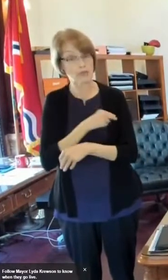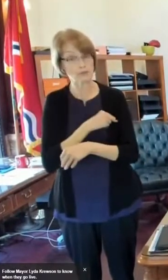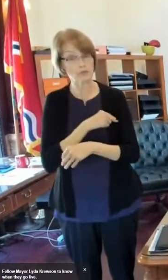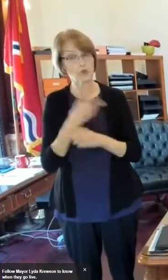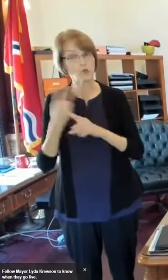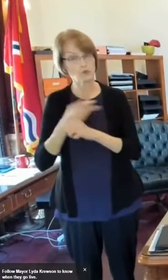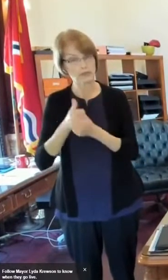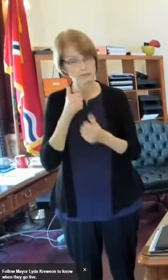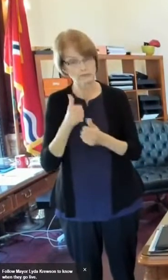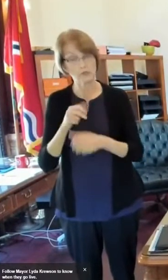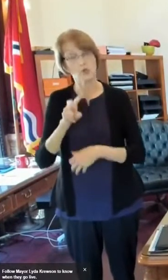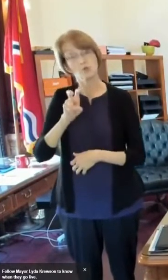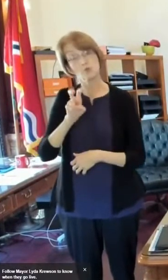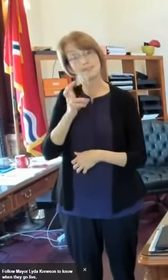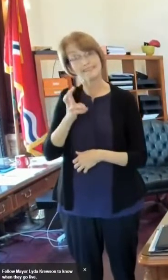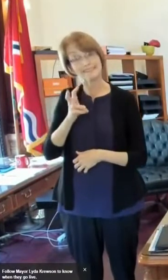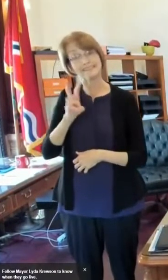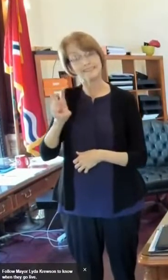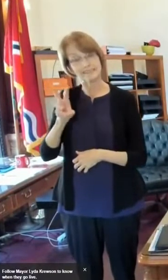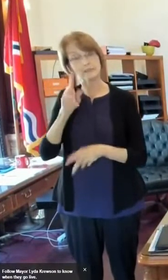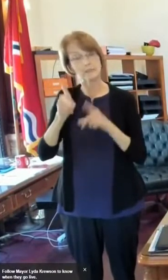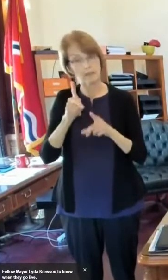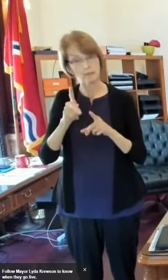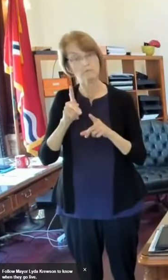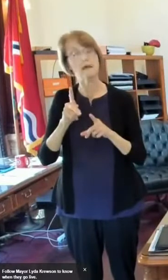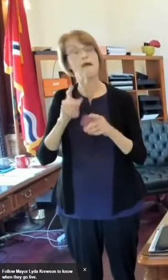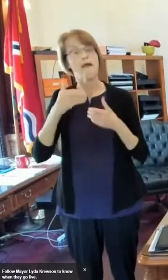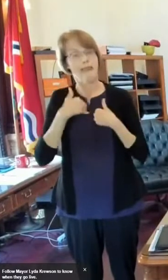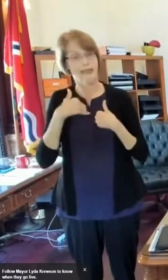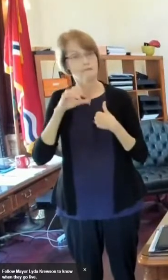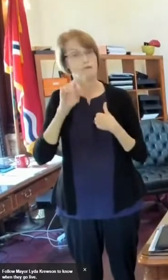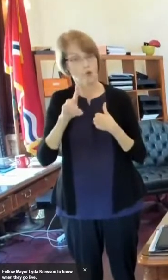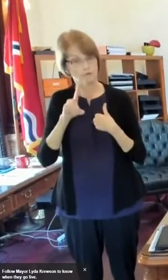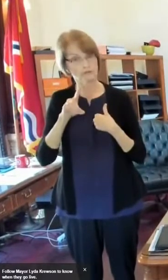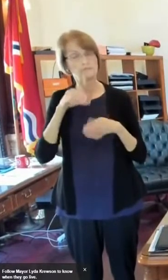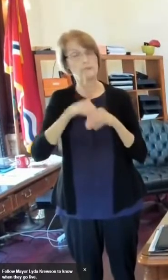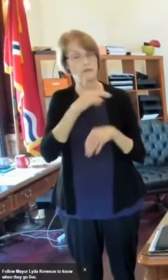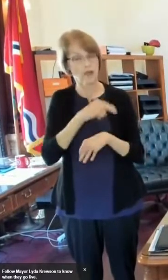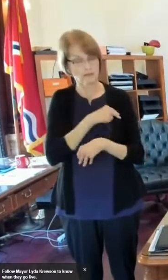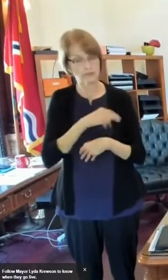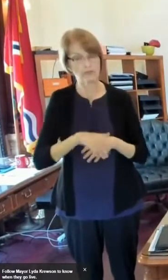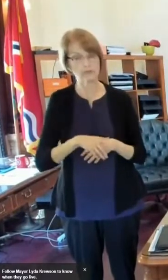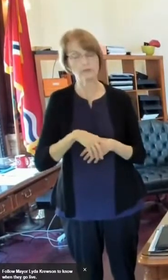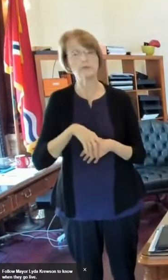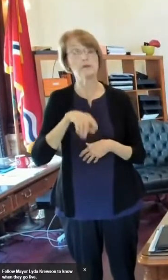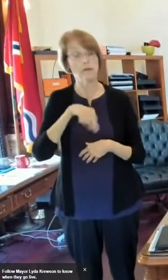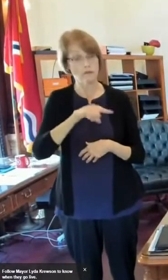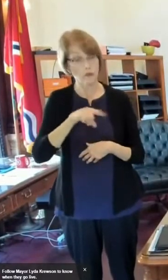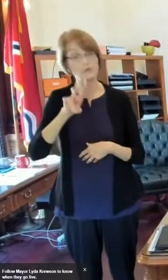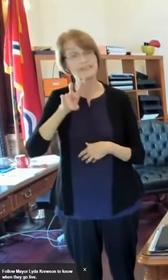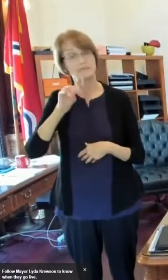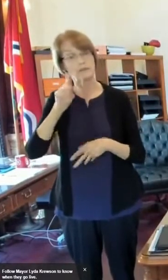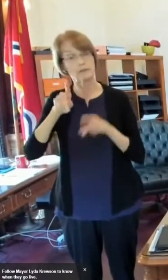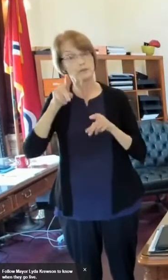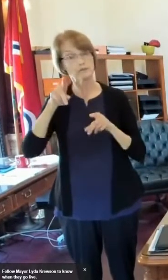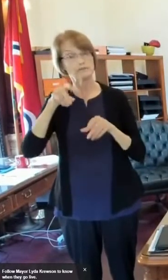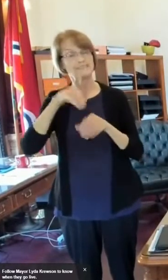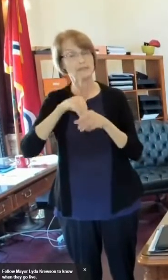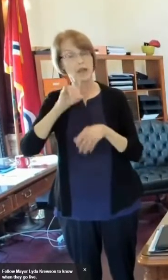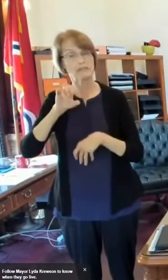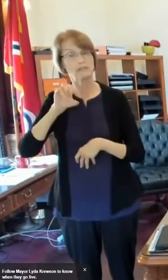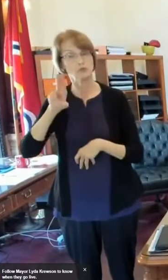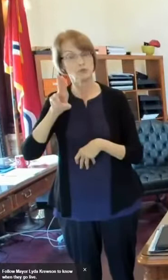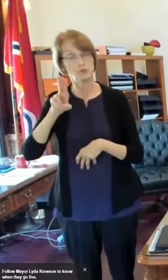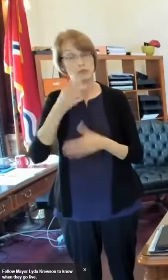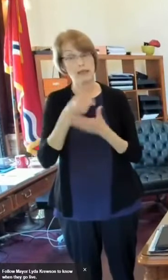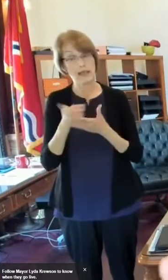266 people were currently hospitalized with confirmed COVID. 70 people were in the ICU, and that has, this